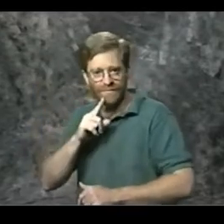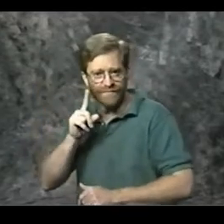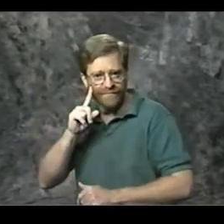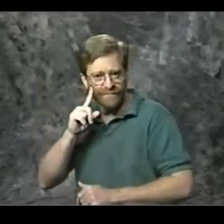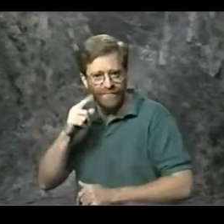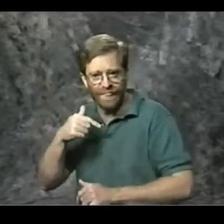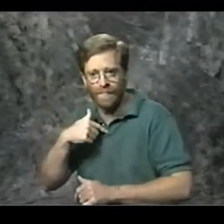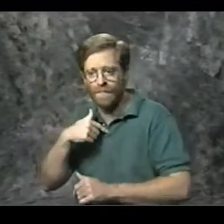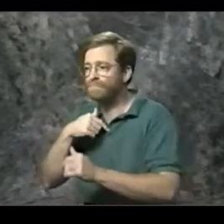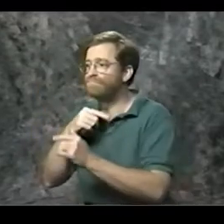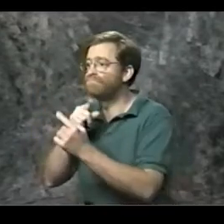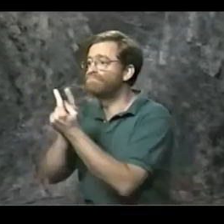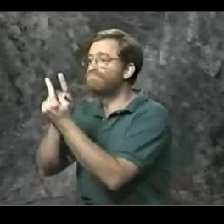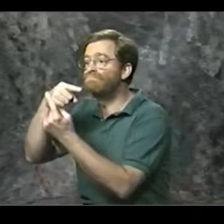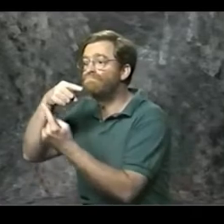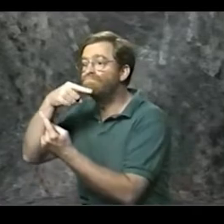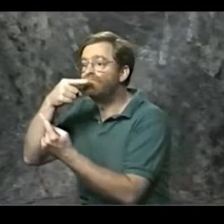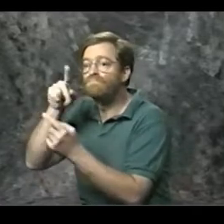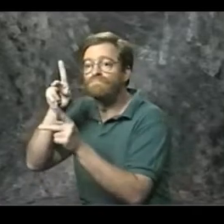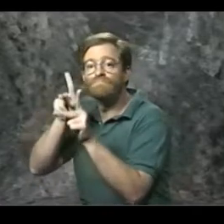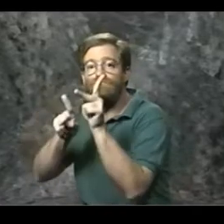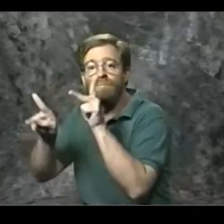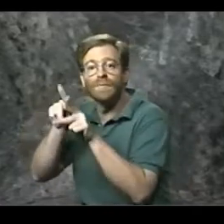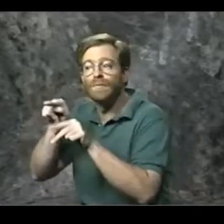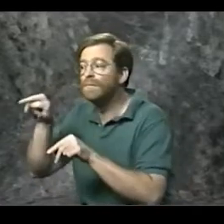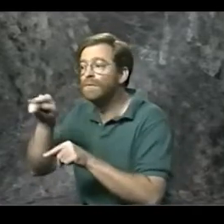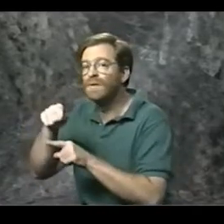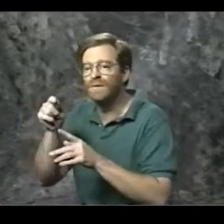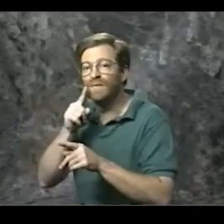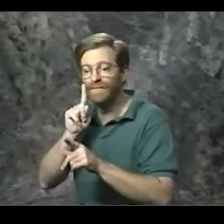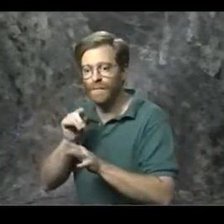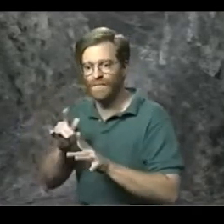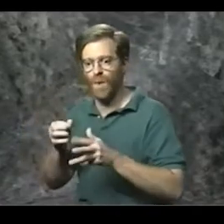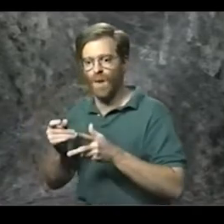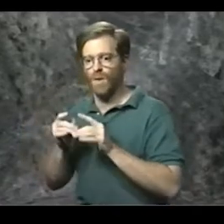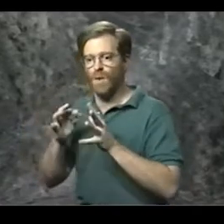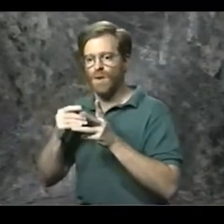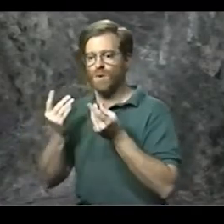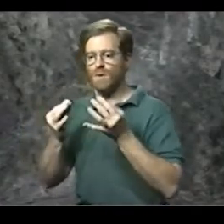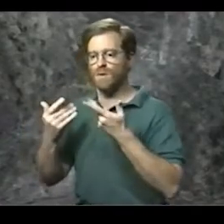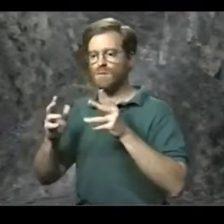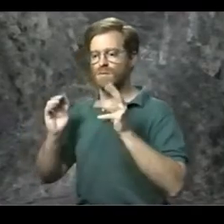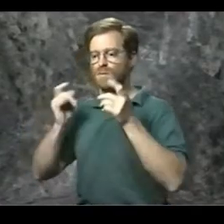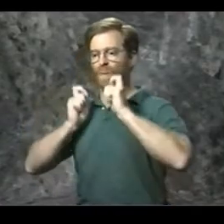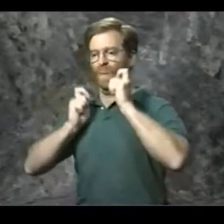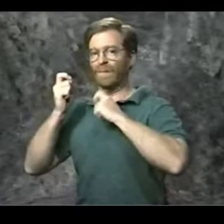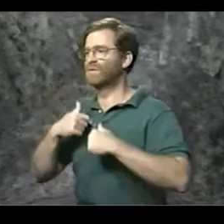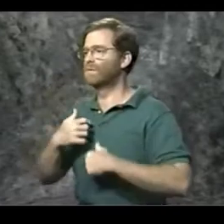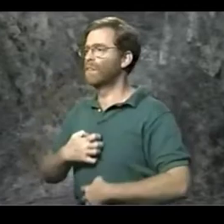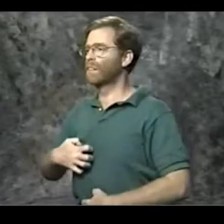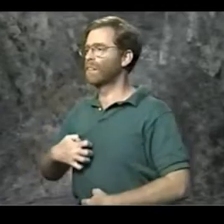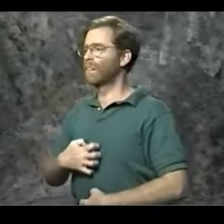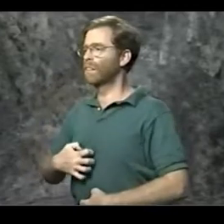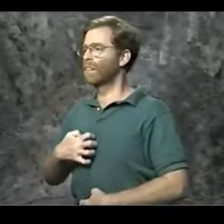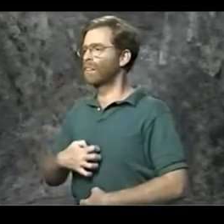And I began to remember all of the experiences that I've had growing up being deaf.